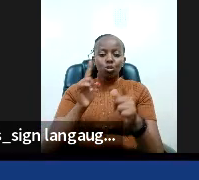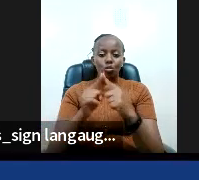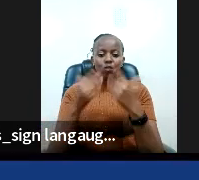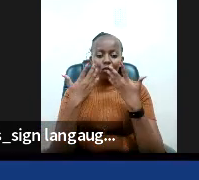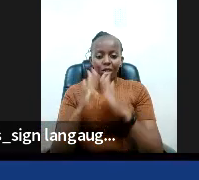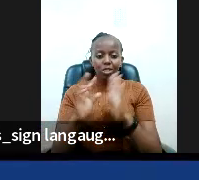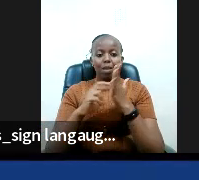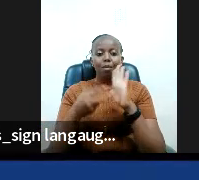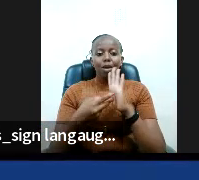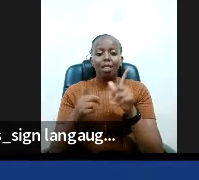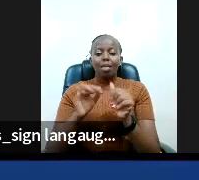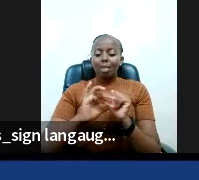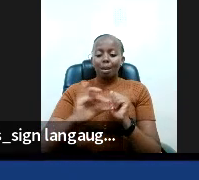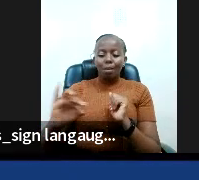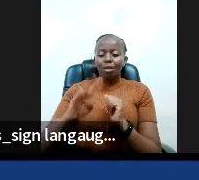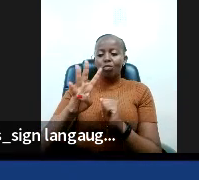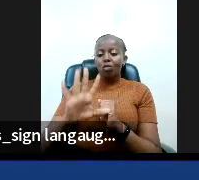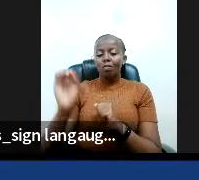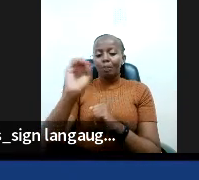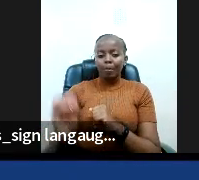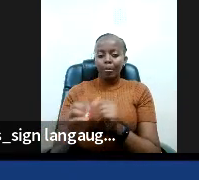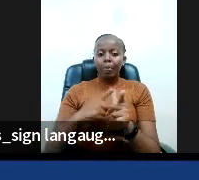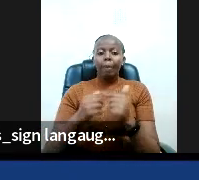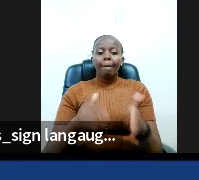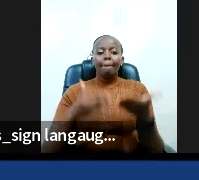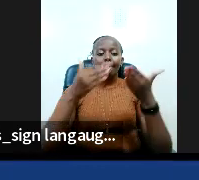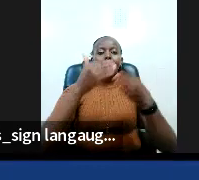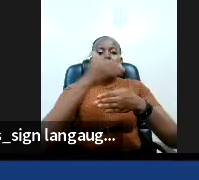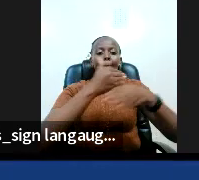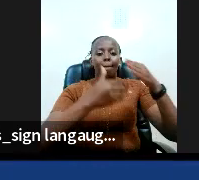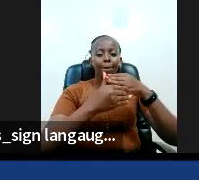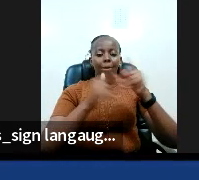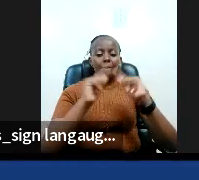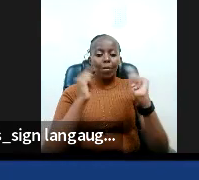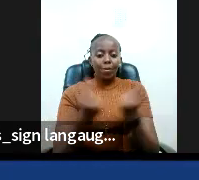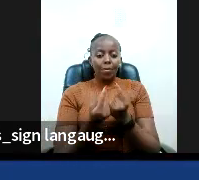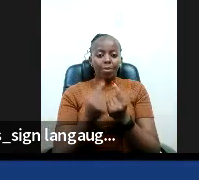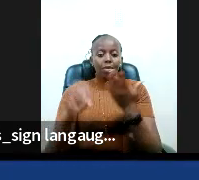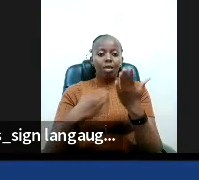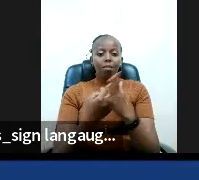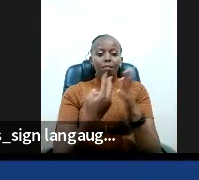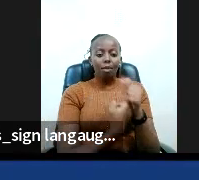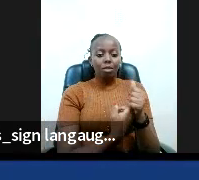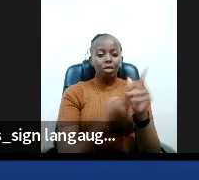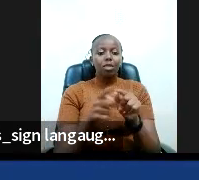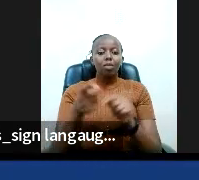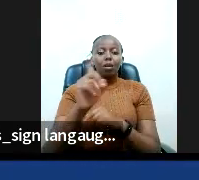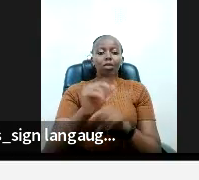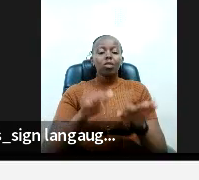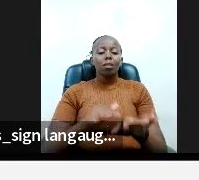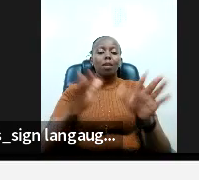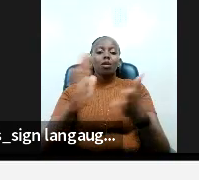the project, and the remaining 45% will be allocated to build a robust team, establish partnerships, and increase our market